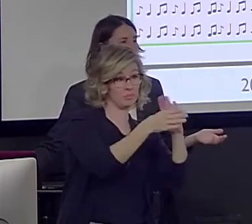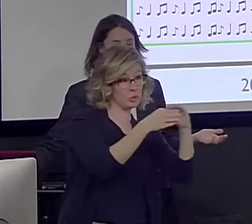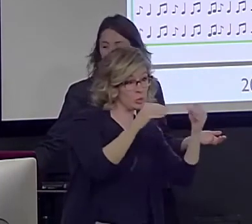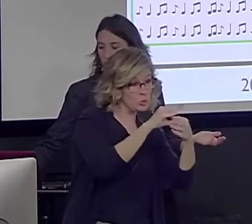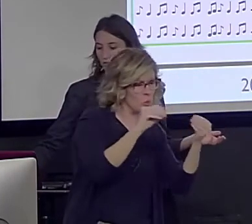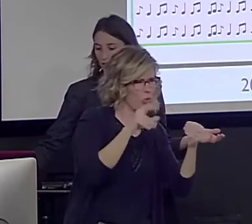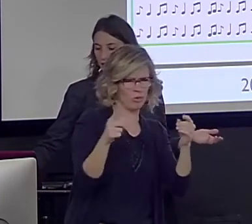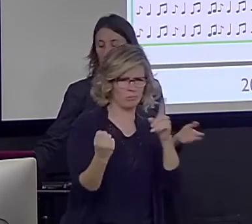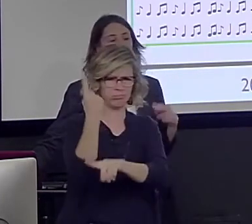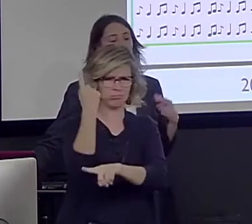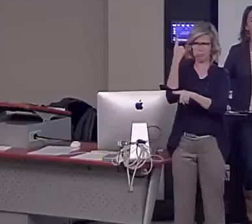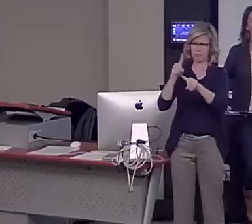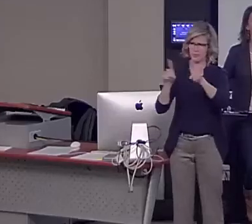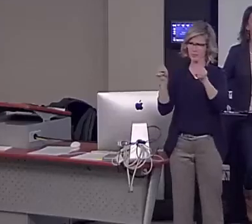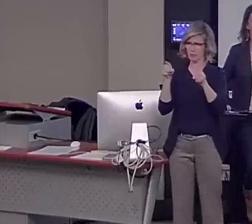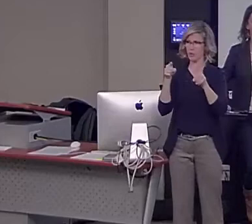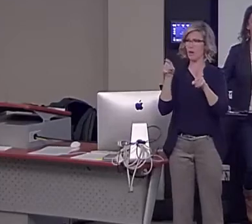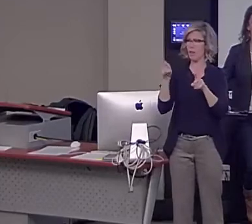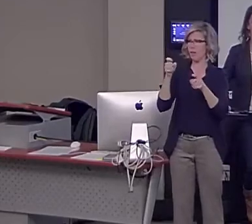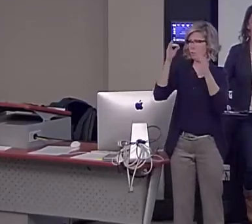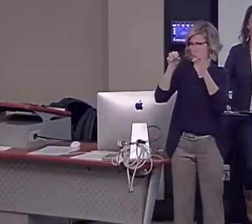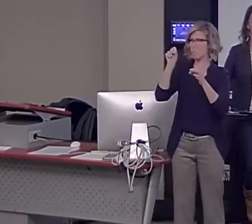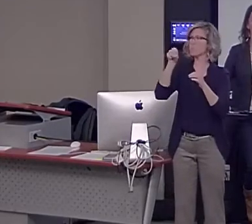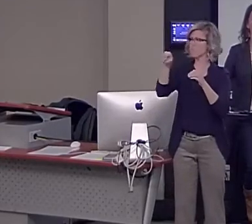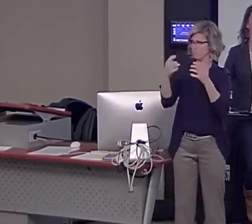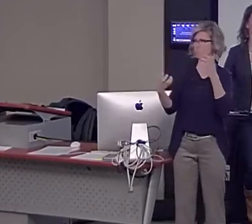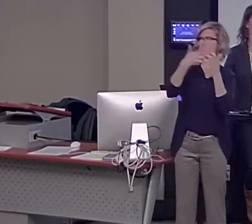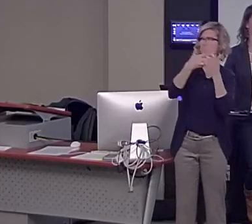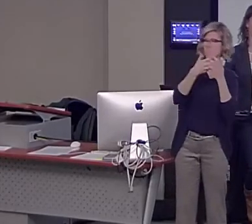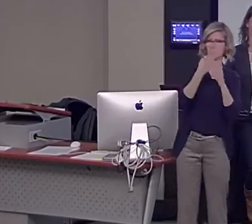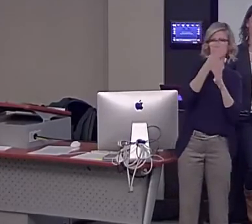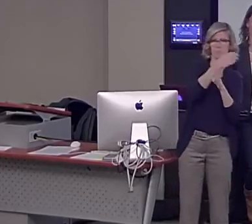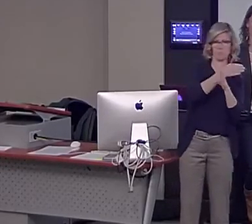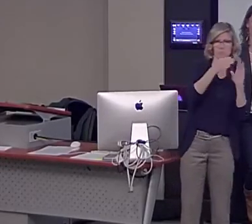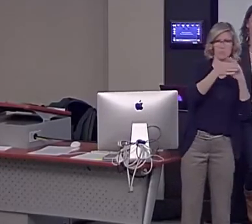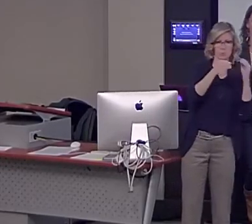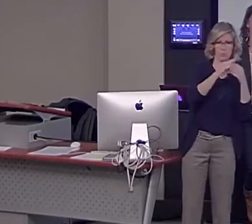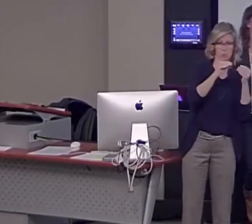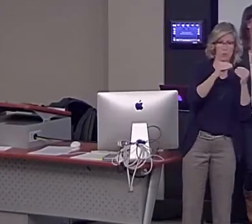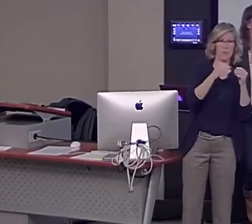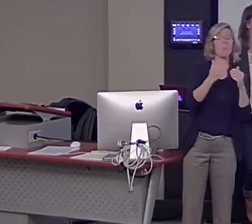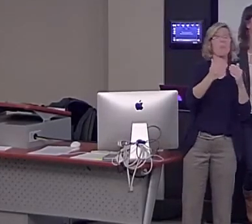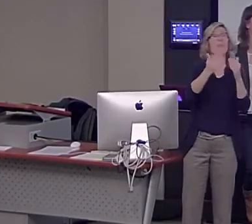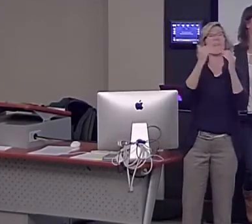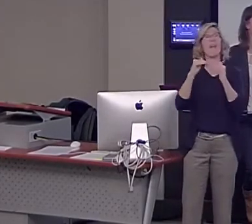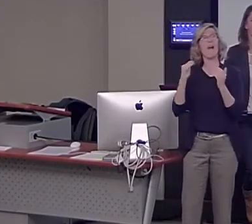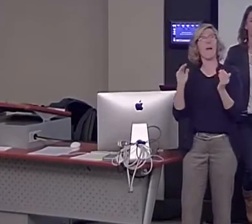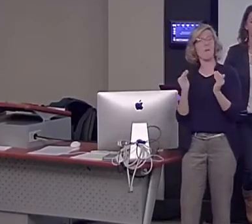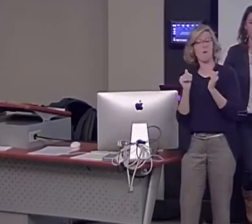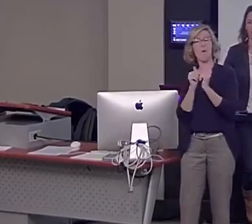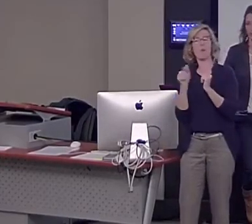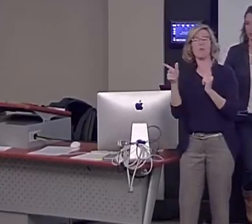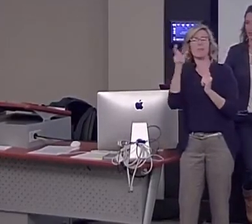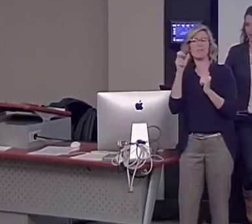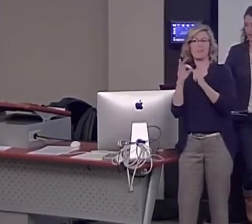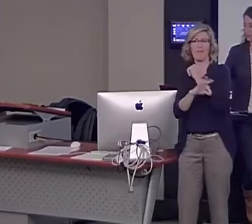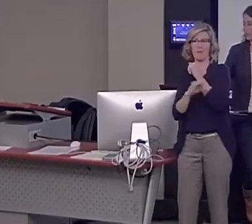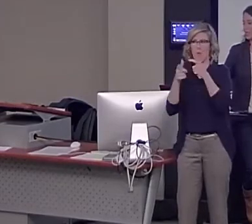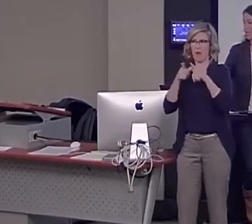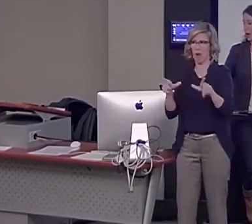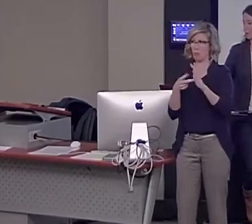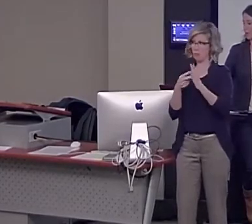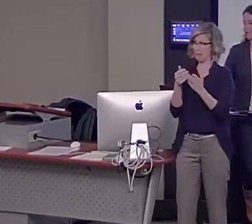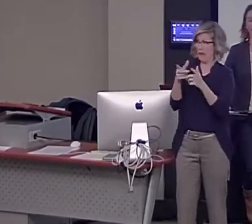whether the continuation was right. And then there were 2 control conditions, a foreign language condition where they heard stories in languages that they didn't